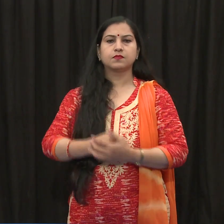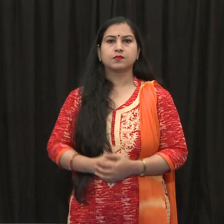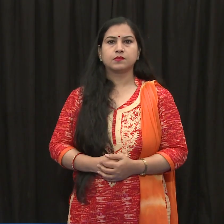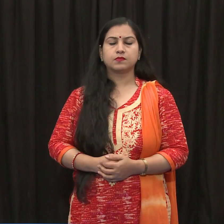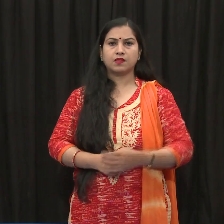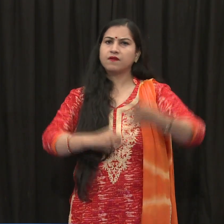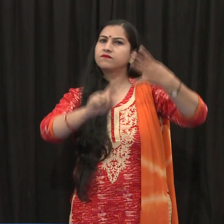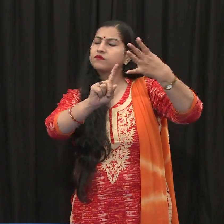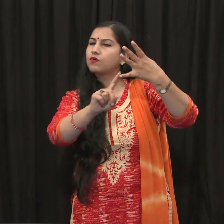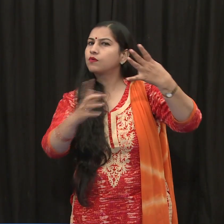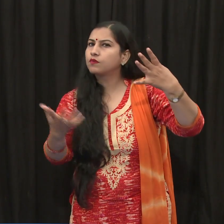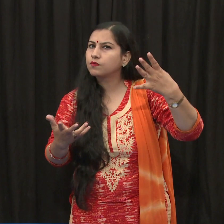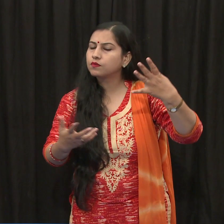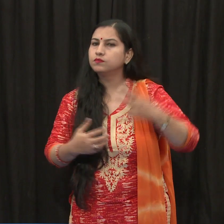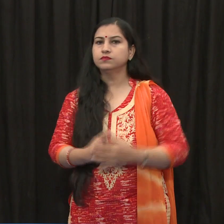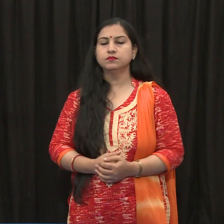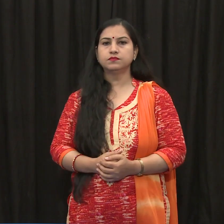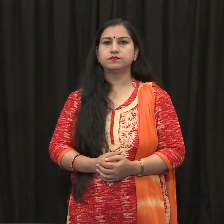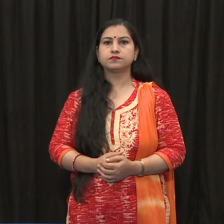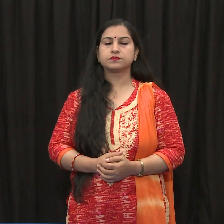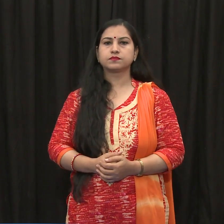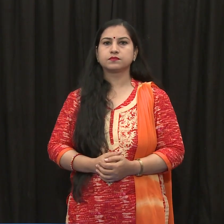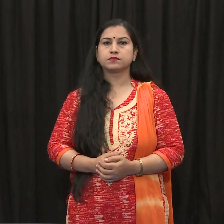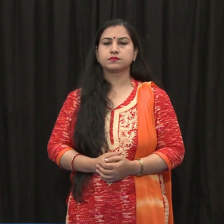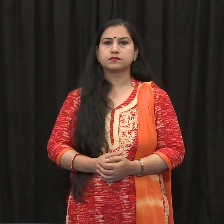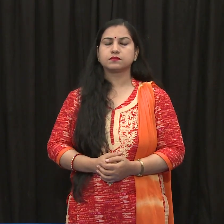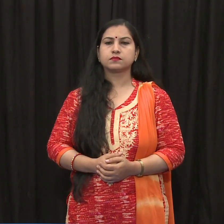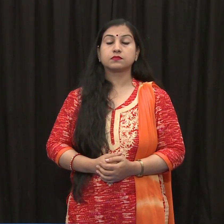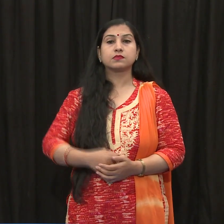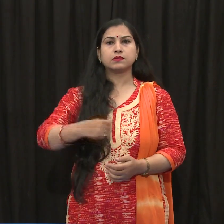Number 4, right to freedom of religion.